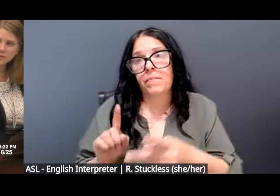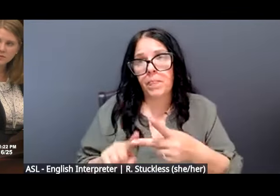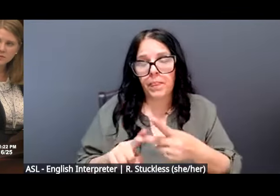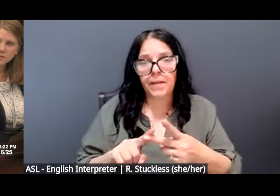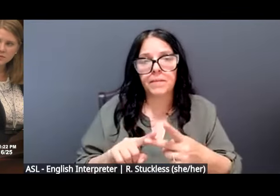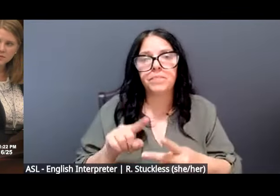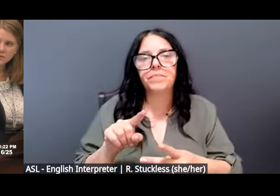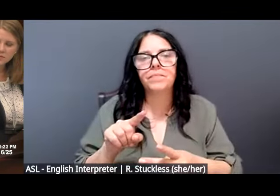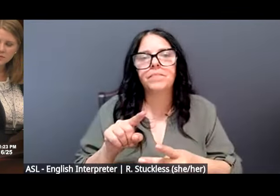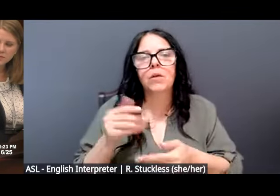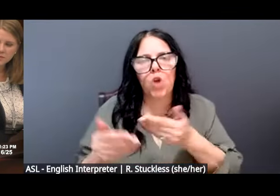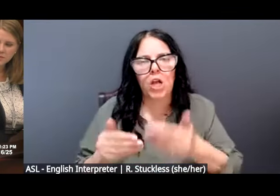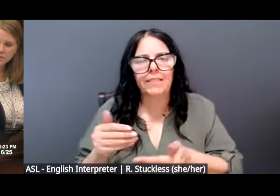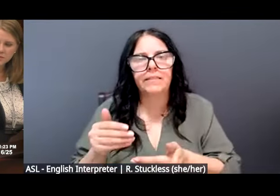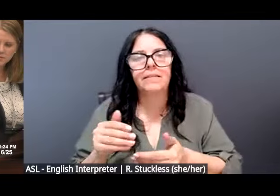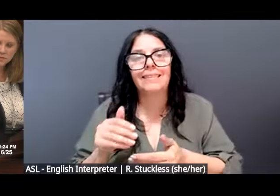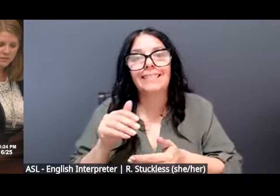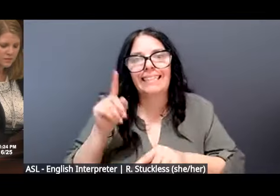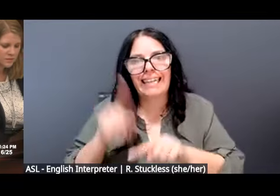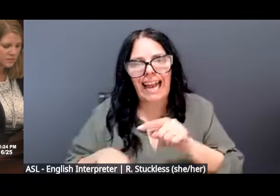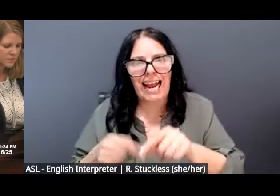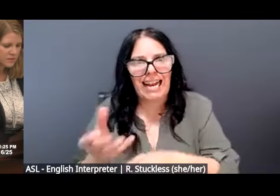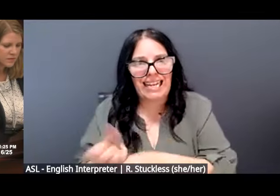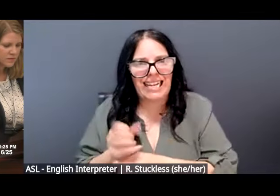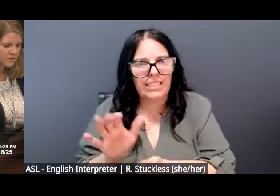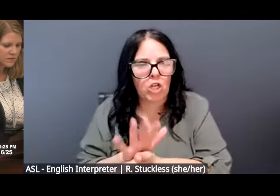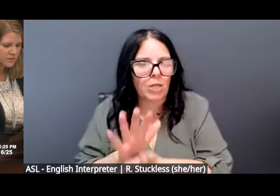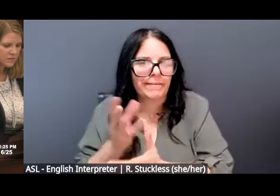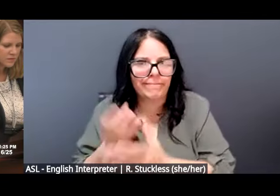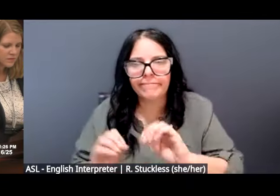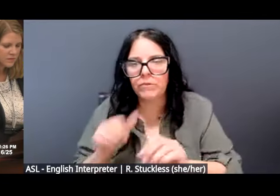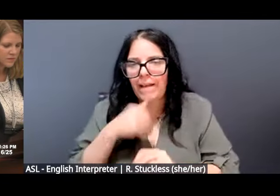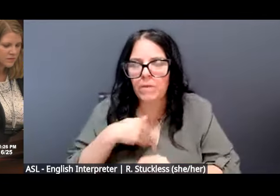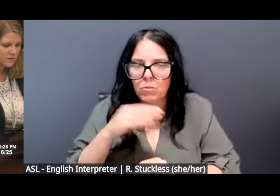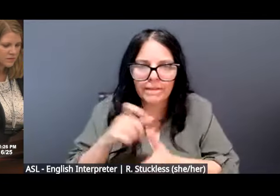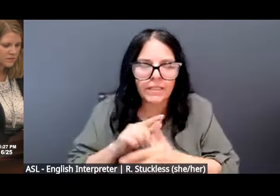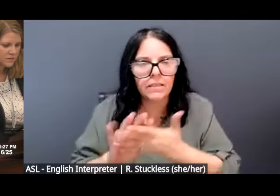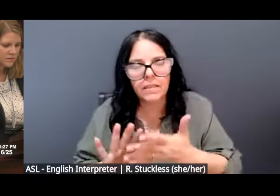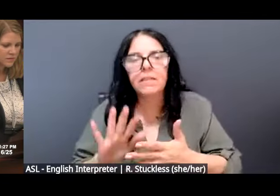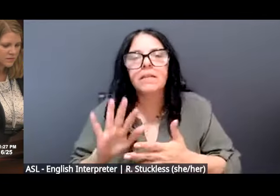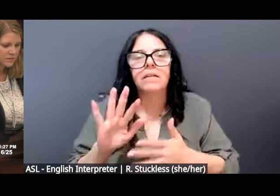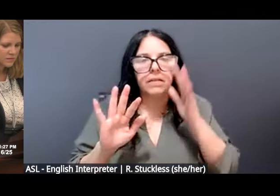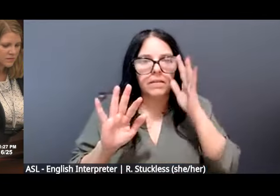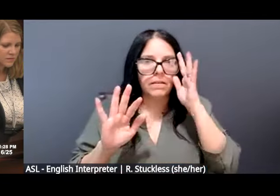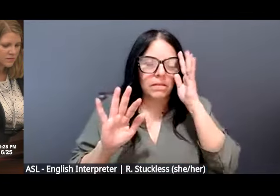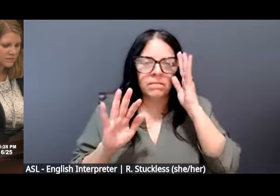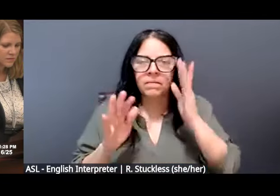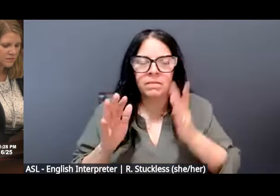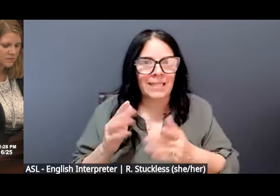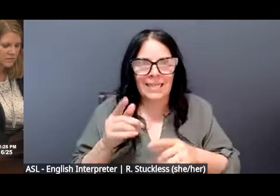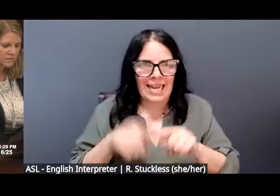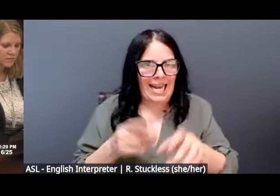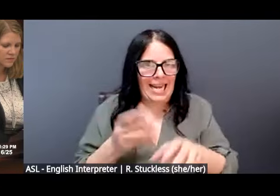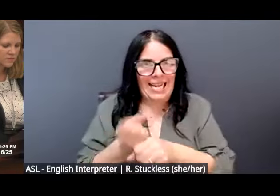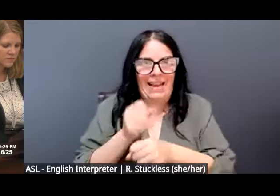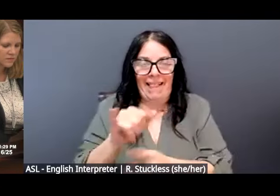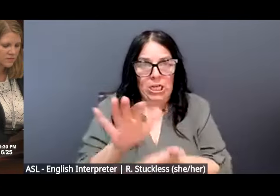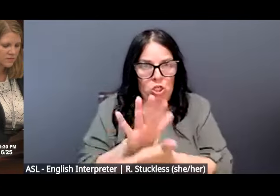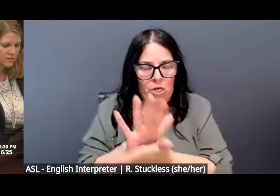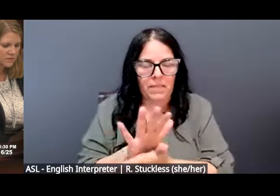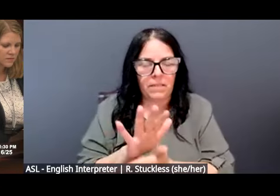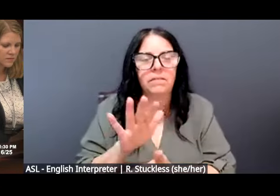So like we've kind of heard, these documents that just the clerk's office or whatever happened, you are not able to obtain it. The third,